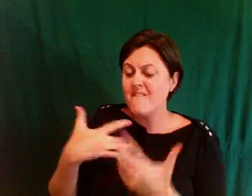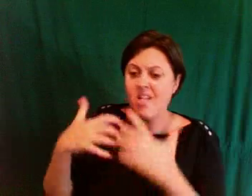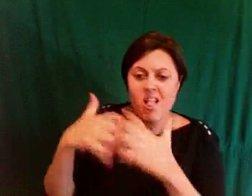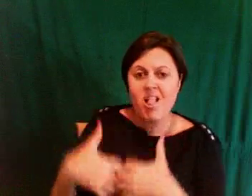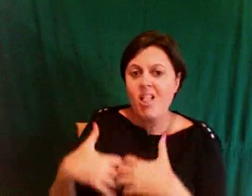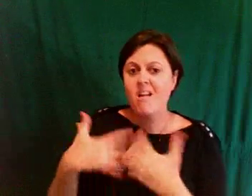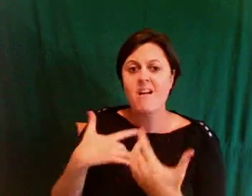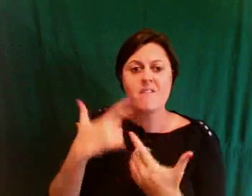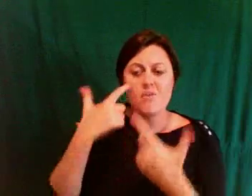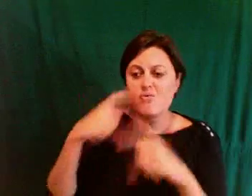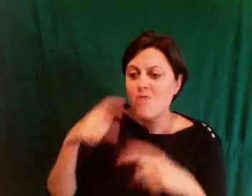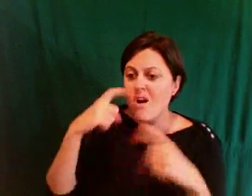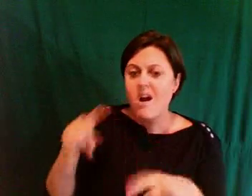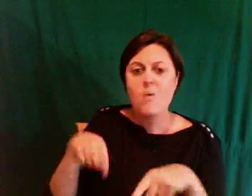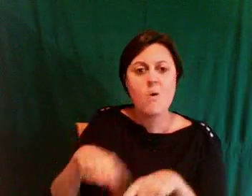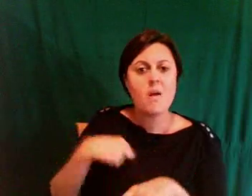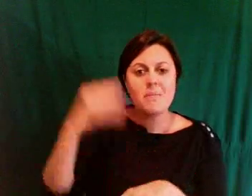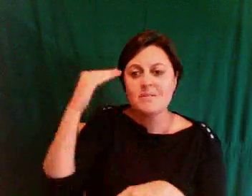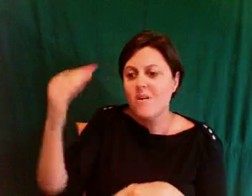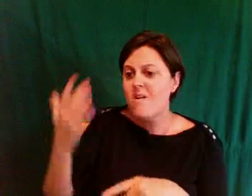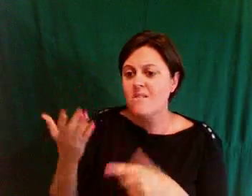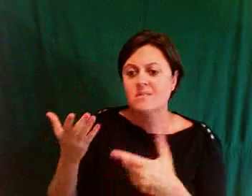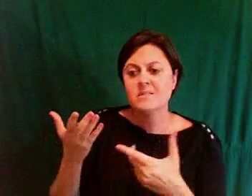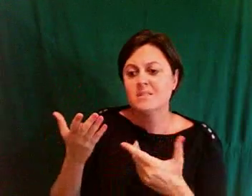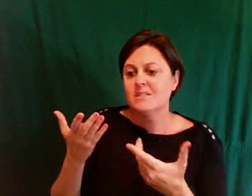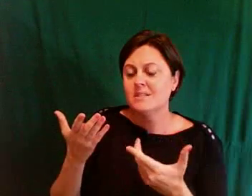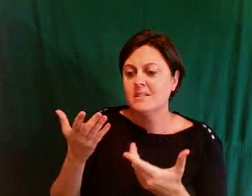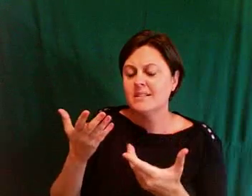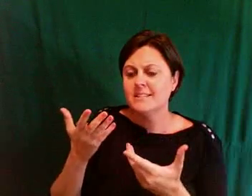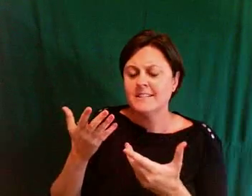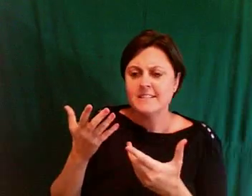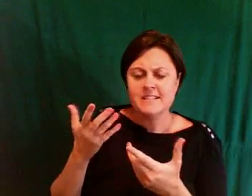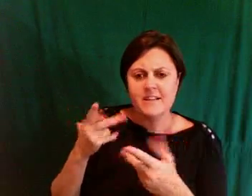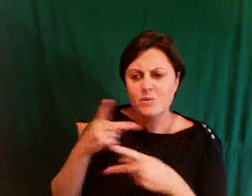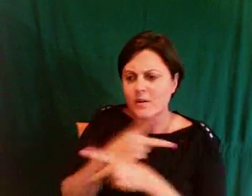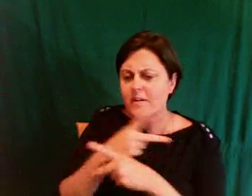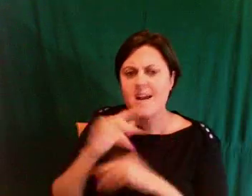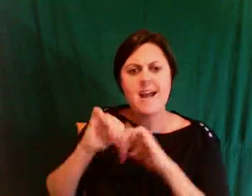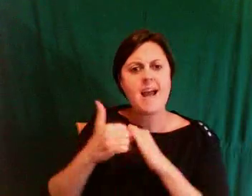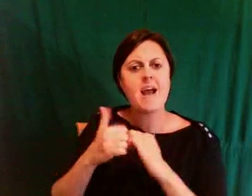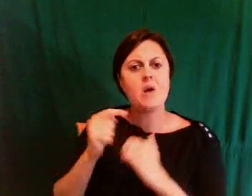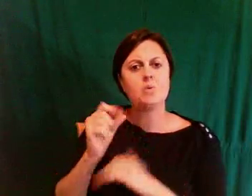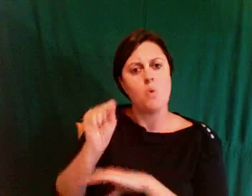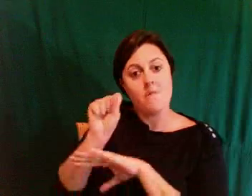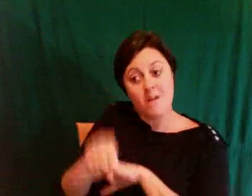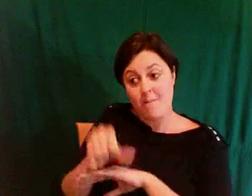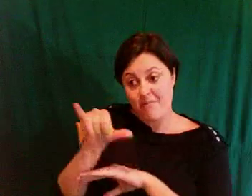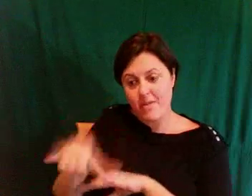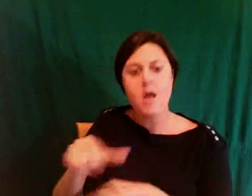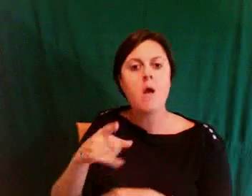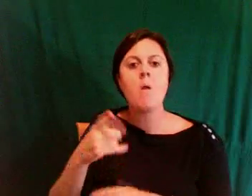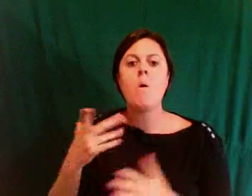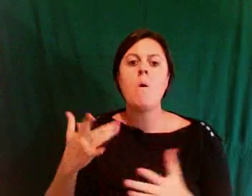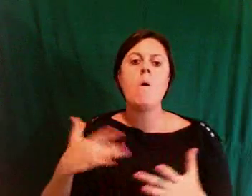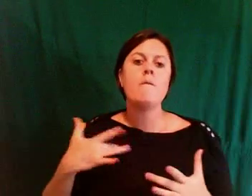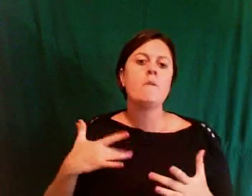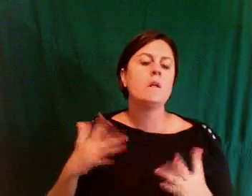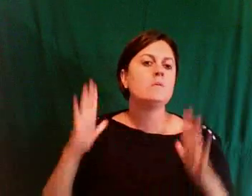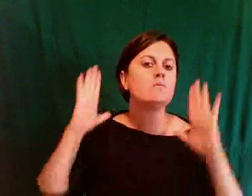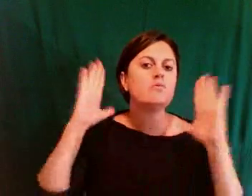I don't have, those times you figure out how to overcome those things and that feels incredible. And what I've noticed is